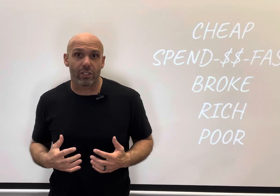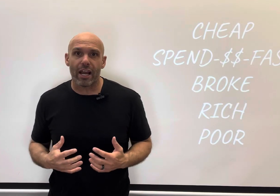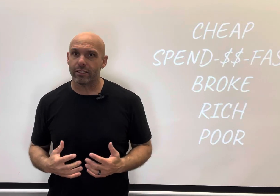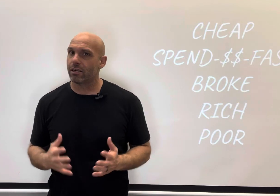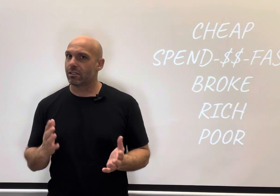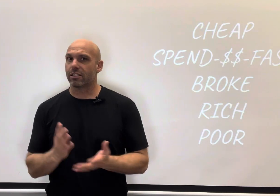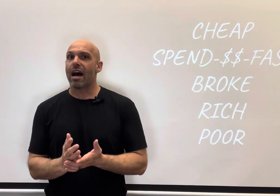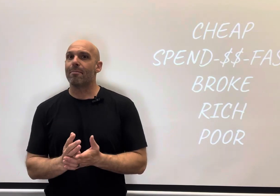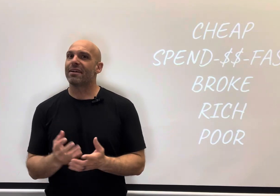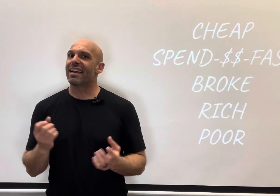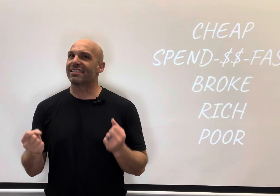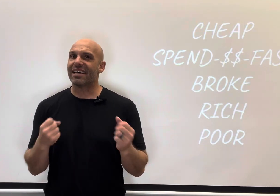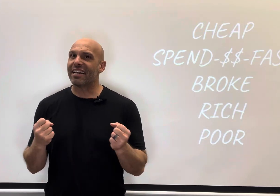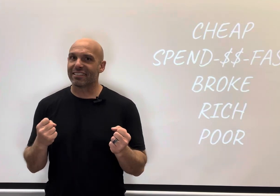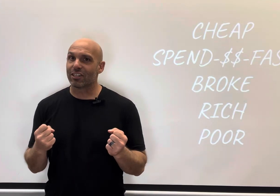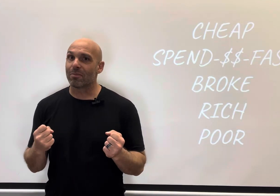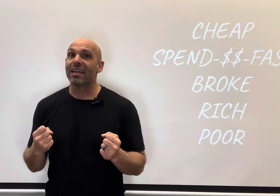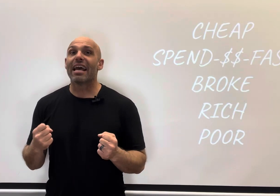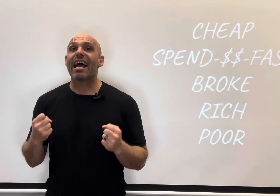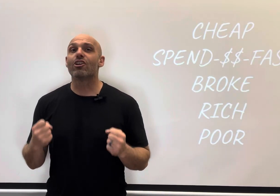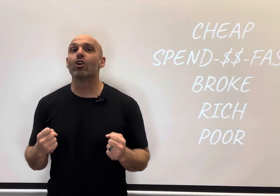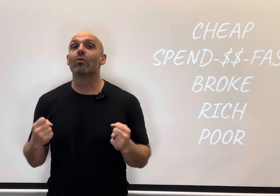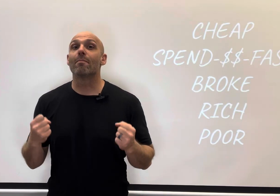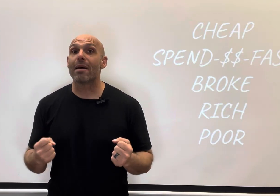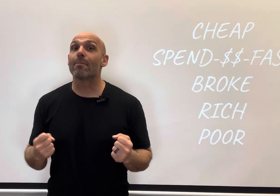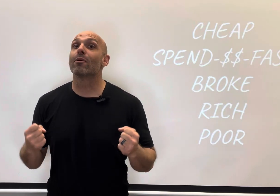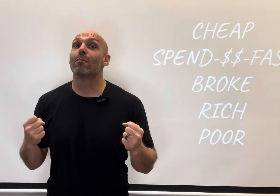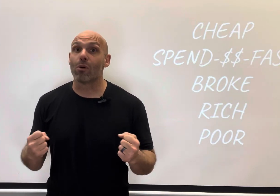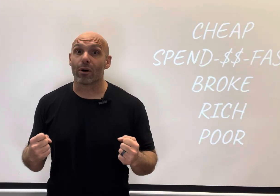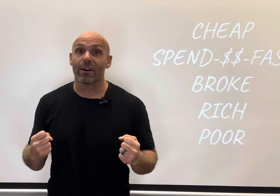signs, stop and sign a little bit and you'll remember more.